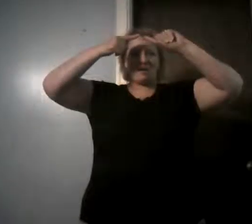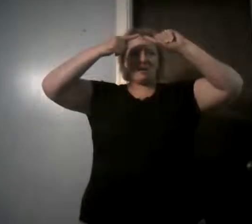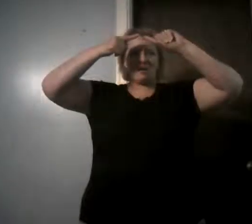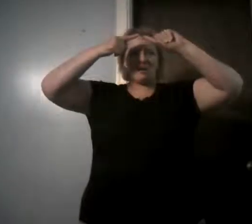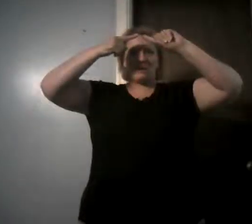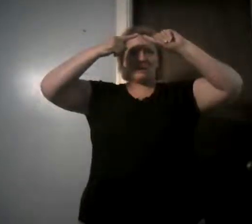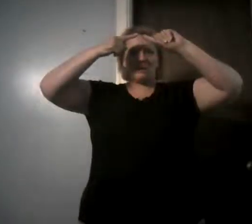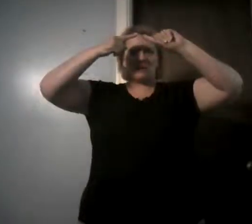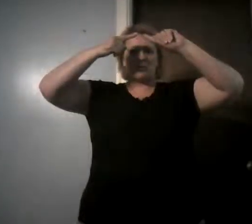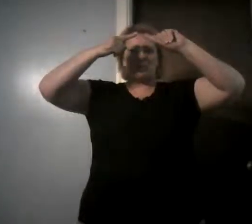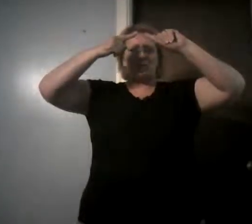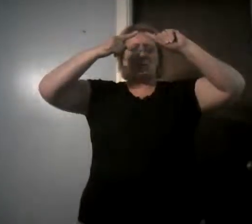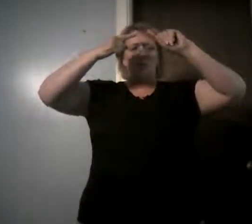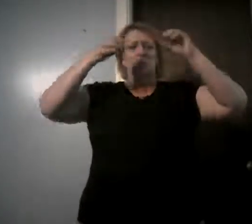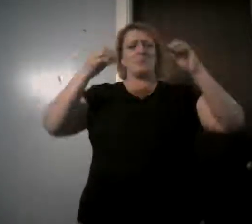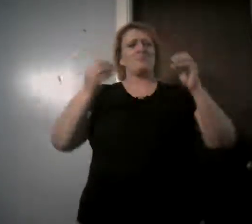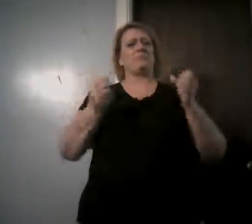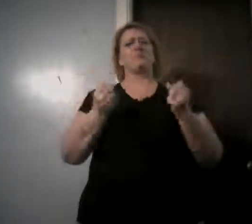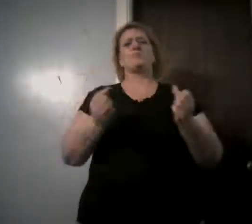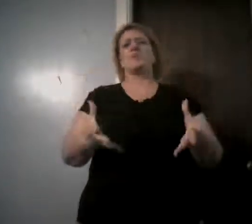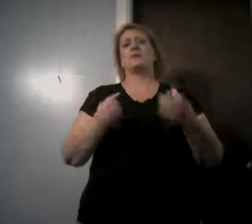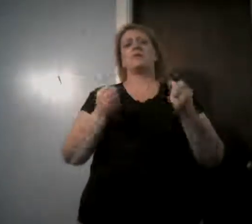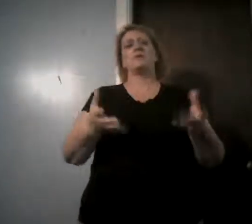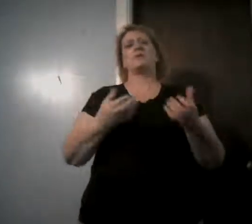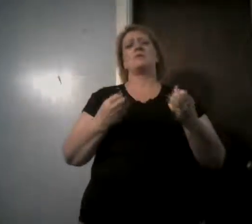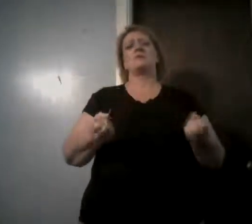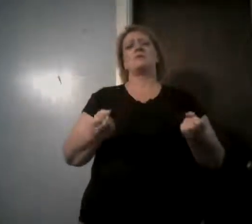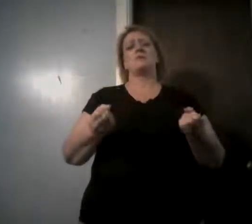There are many different types of headaches.